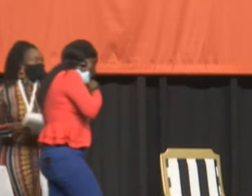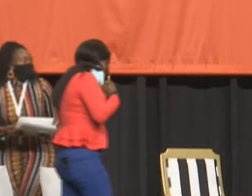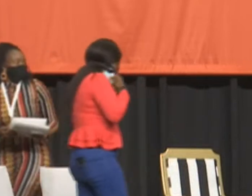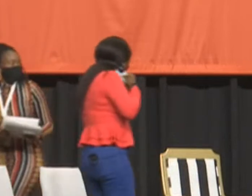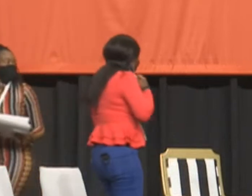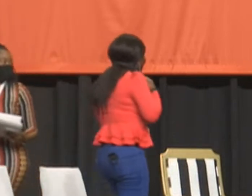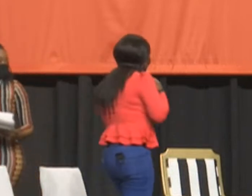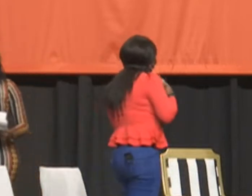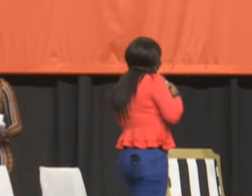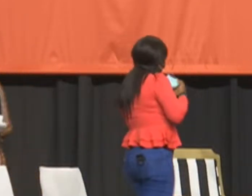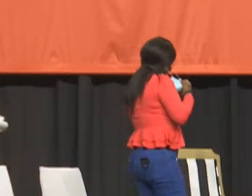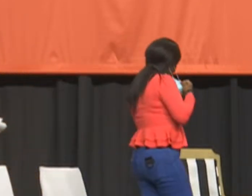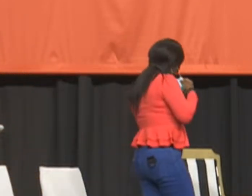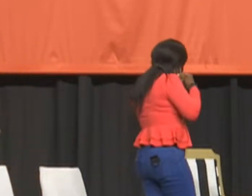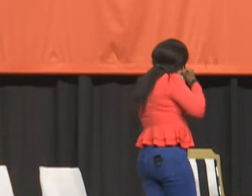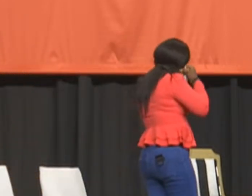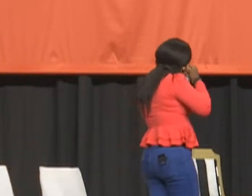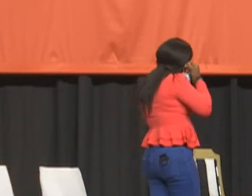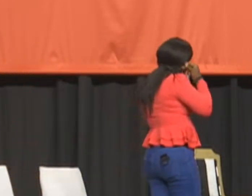Yeah.